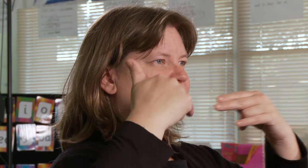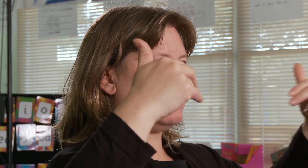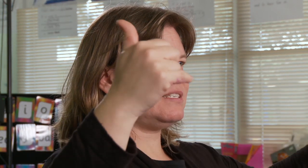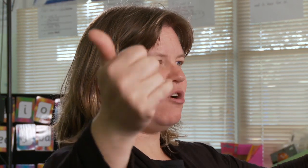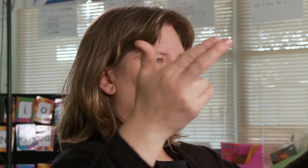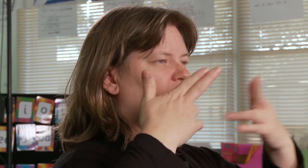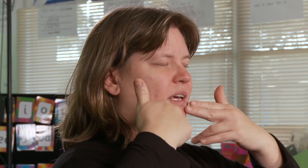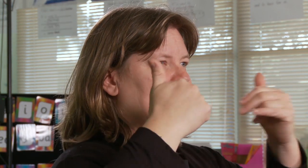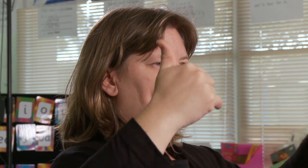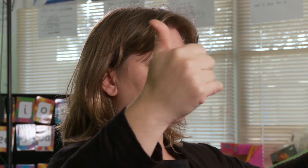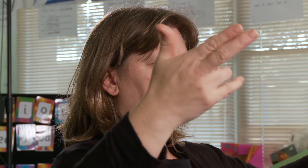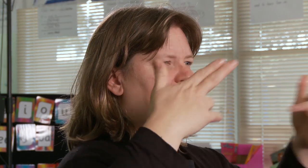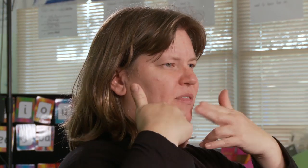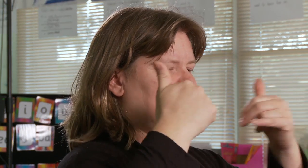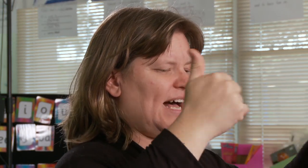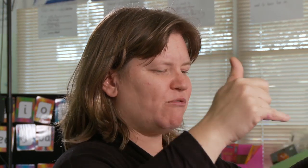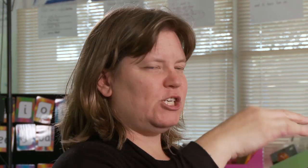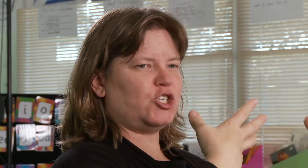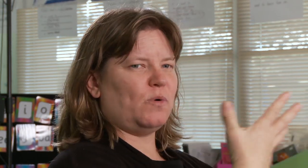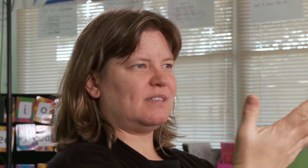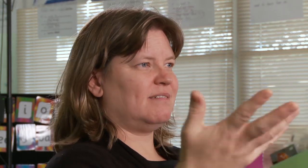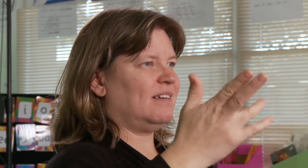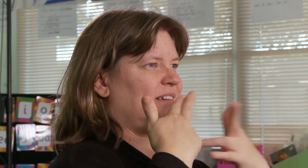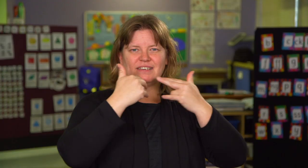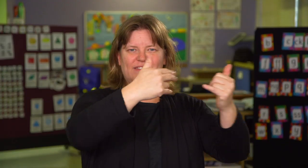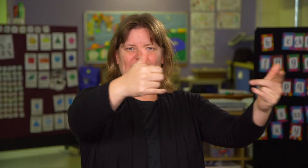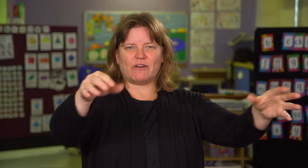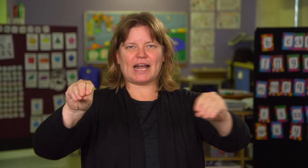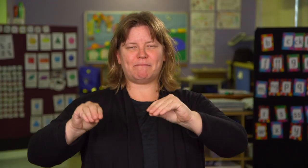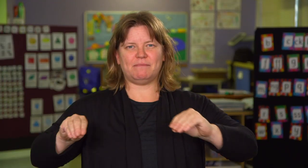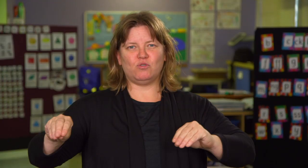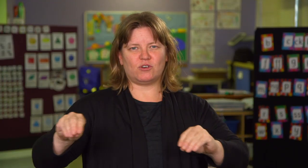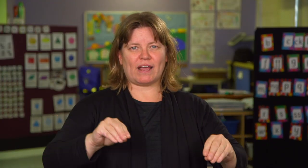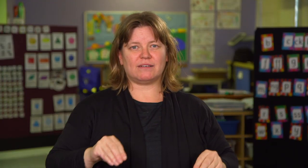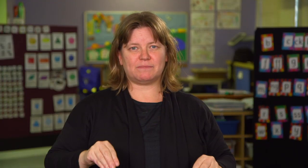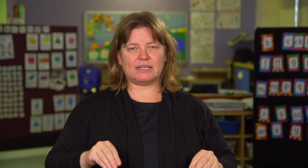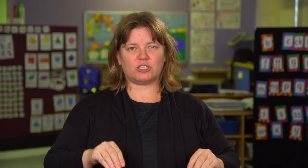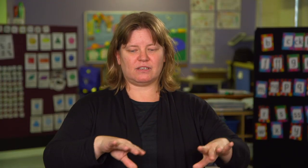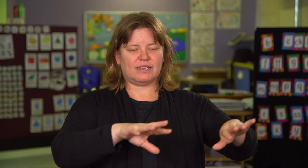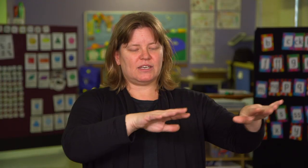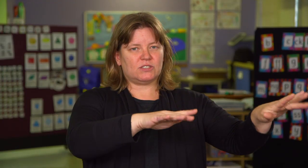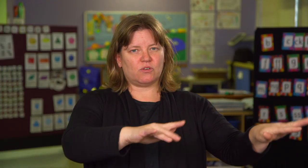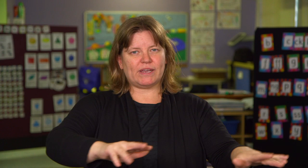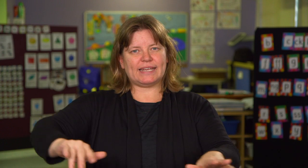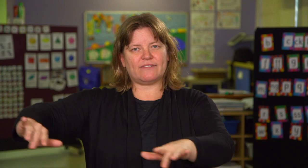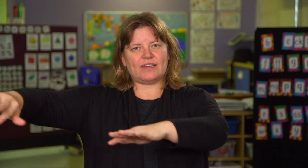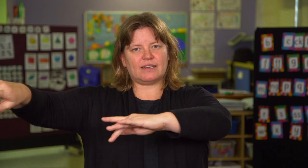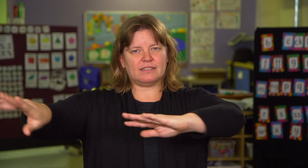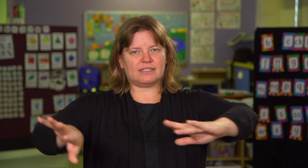sign song comes from the mouth and you can't really show it in the air. It can't be moved around as much. So wriggling the fingers,